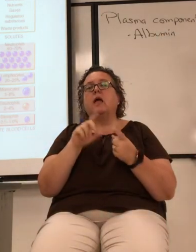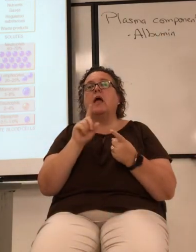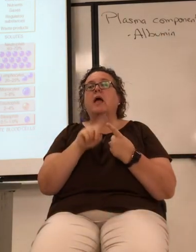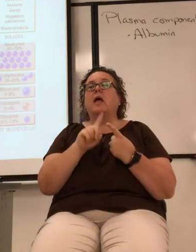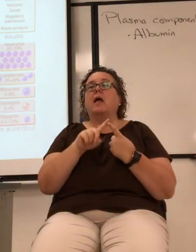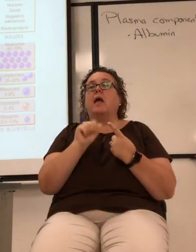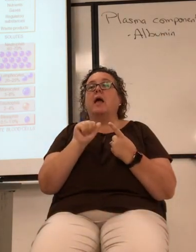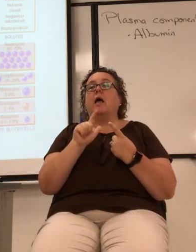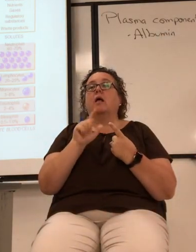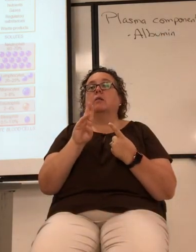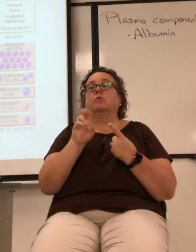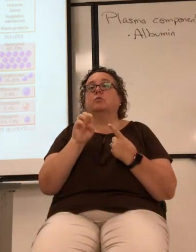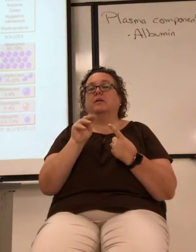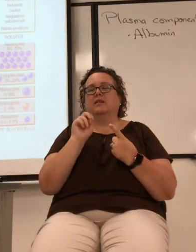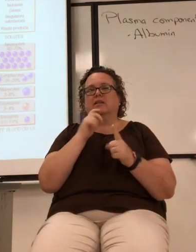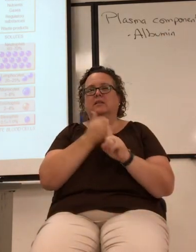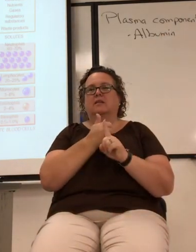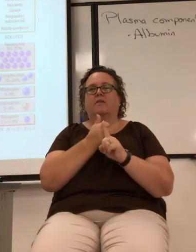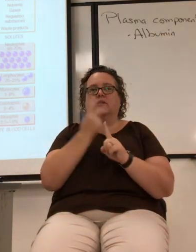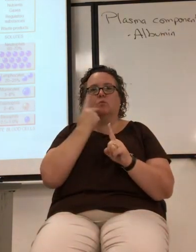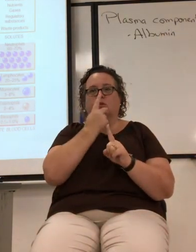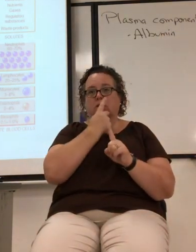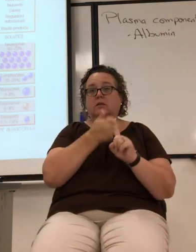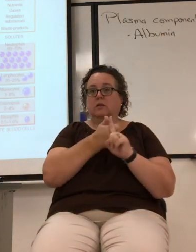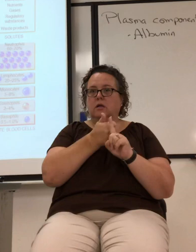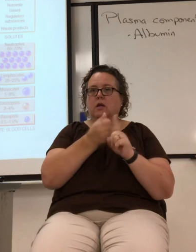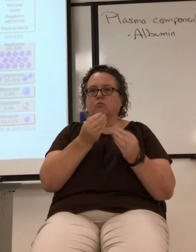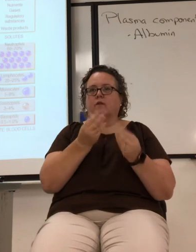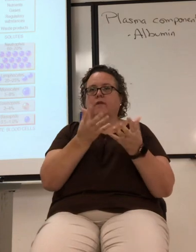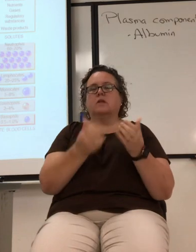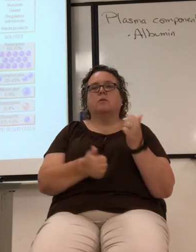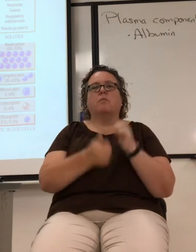Albumin is a protein. It provides most of the